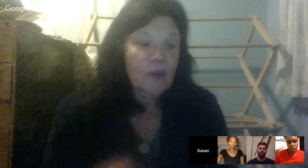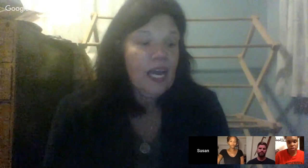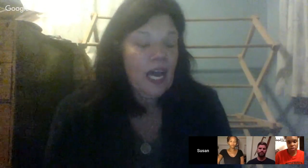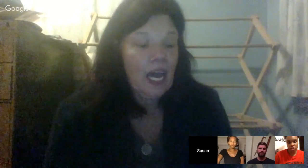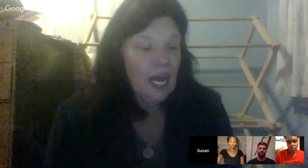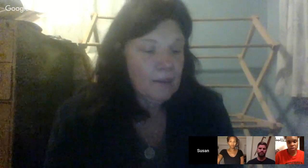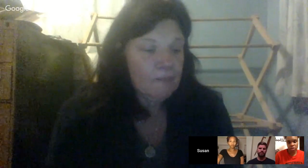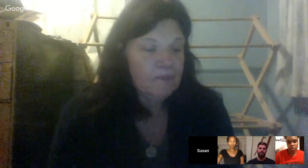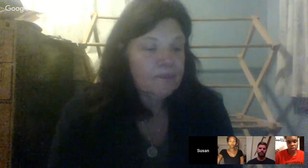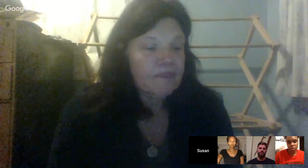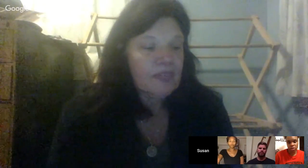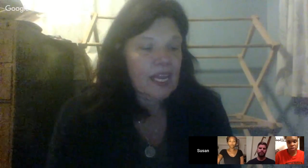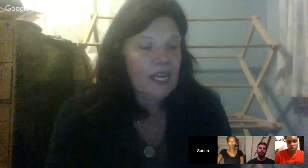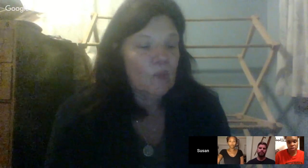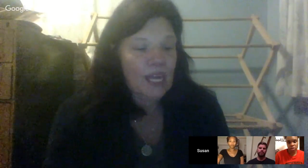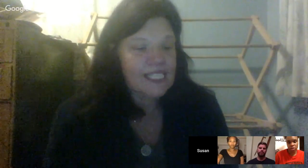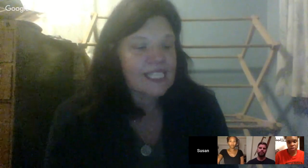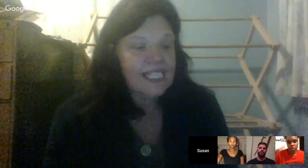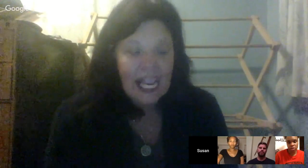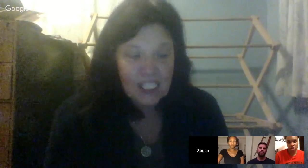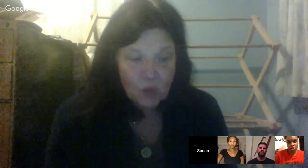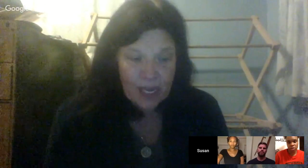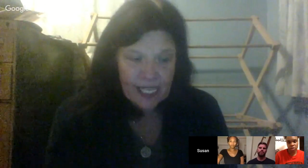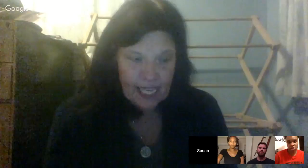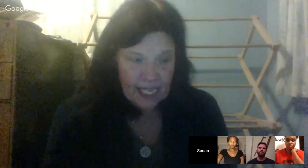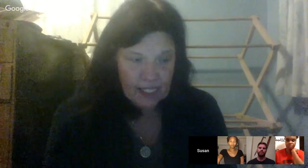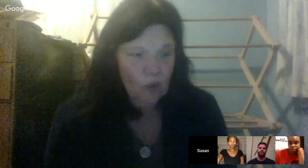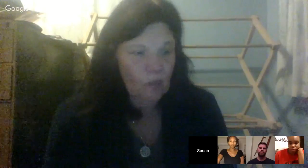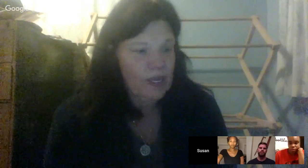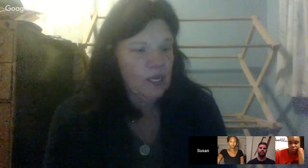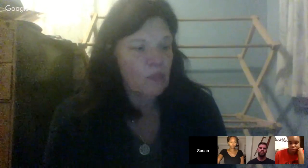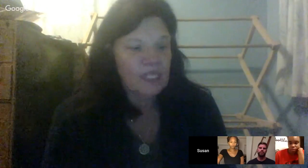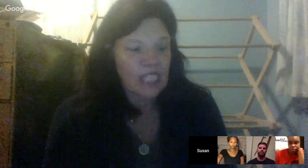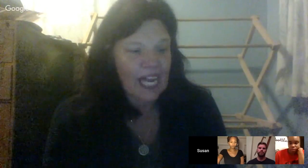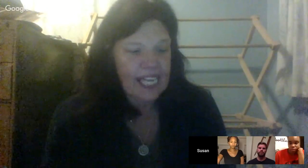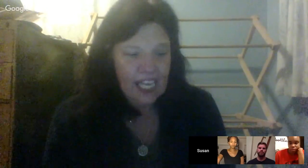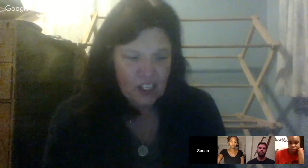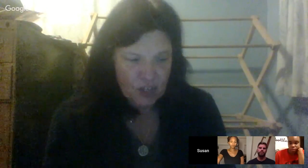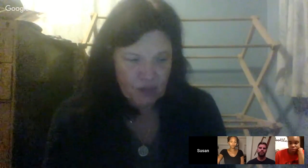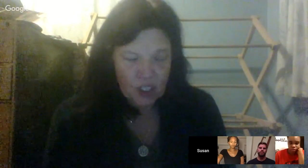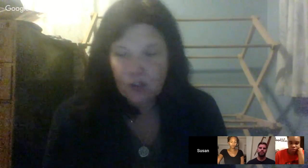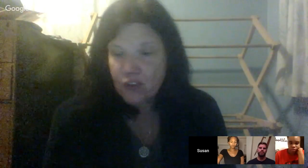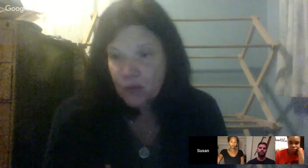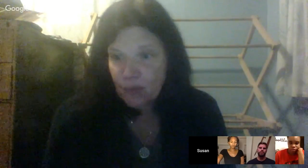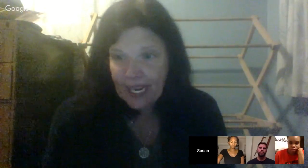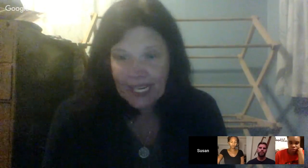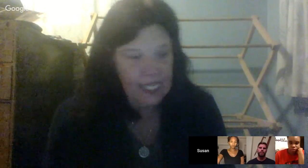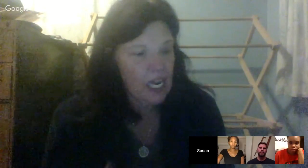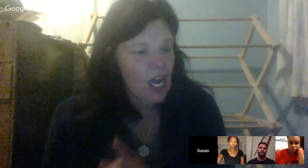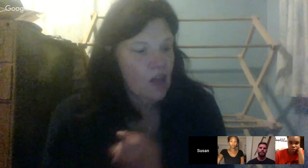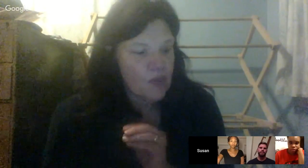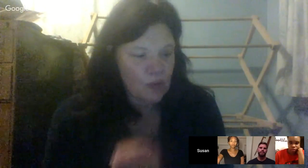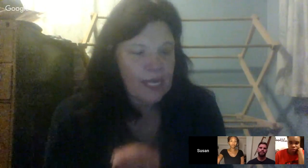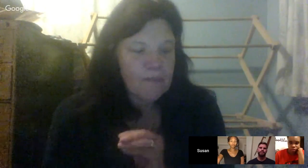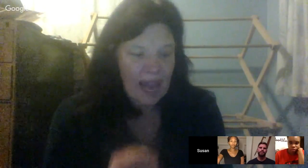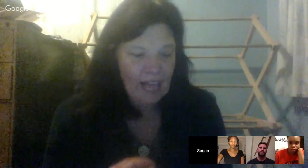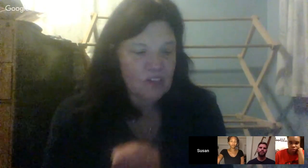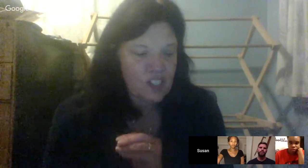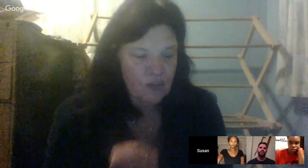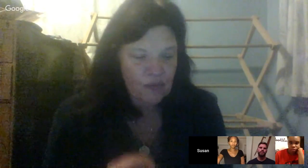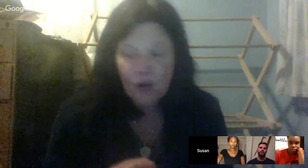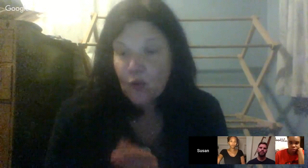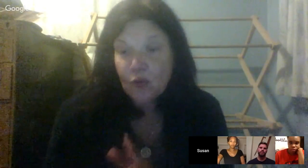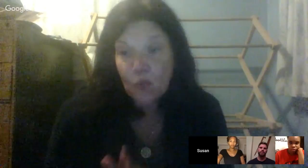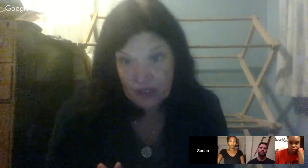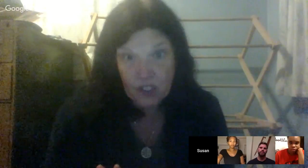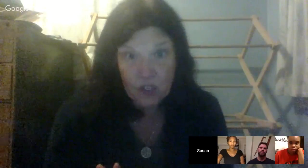so it was, next weekend, we would like each of you to bring 3 pounds